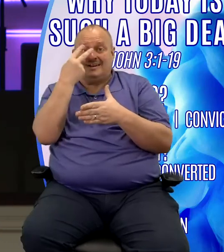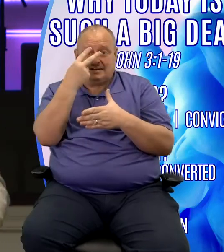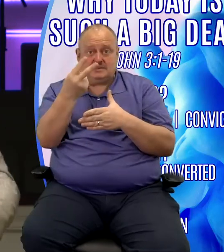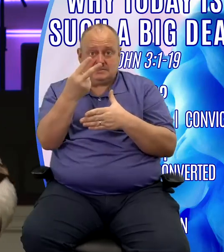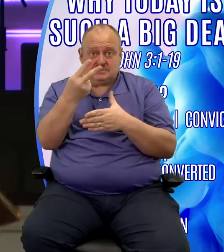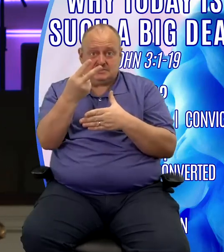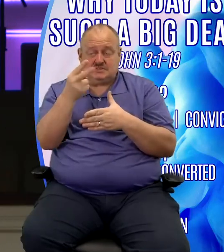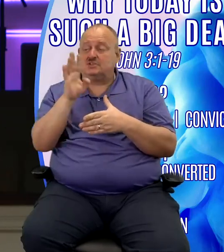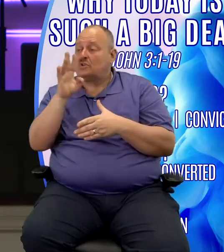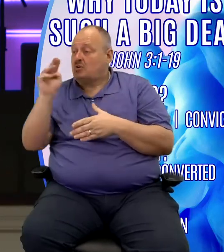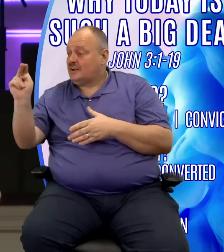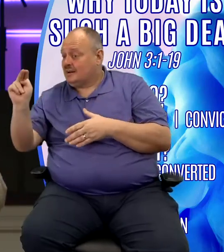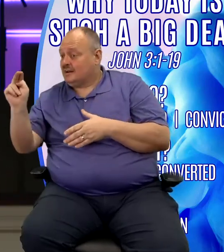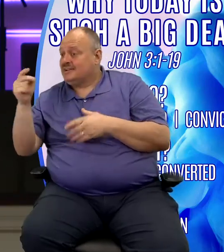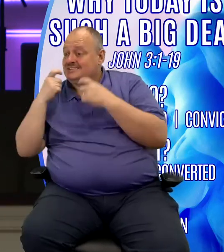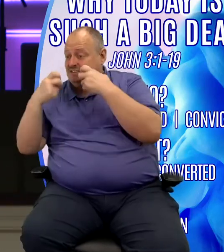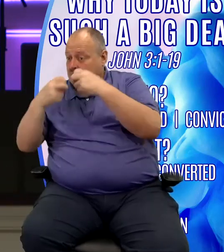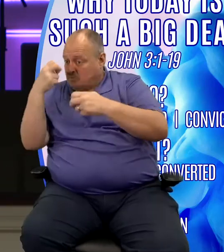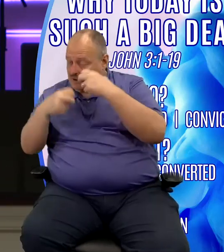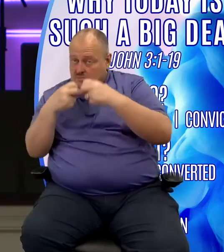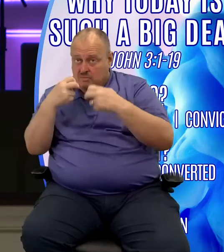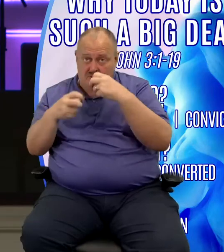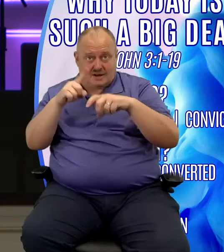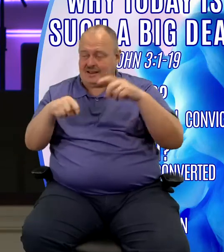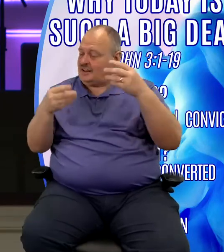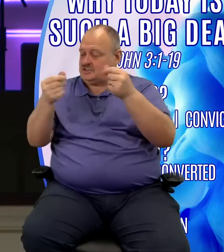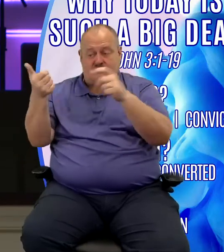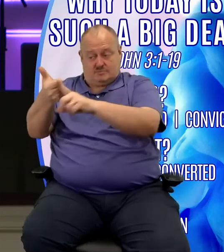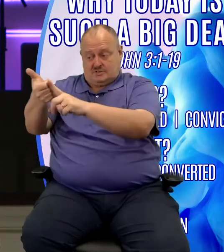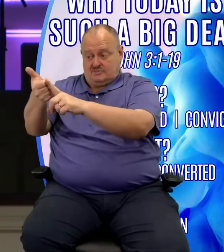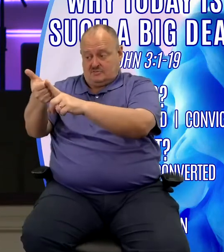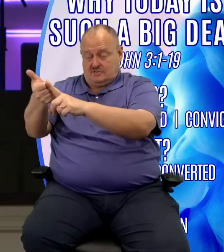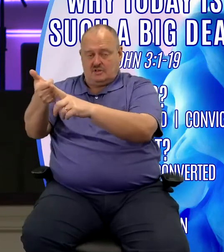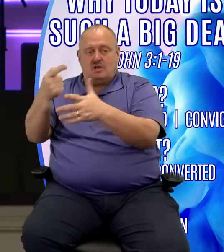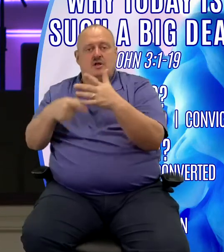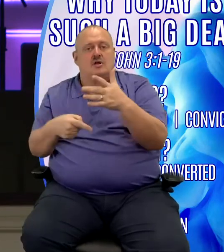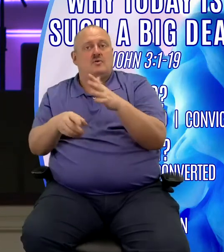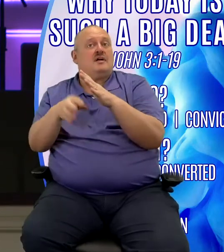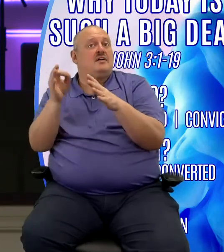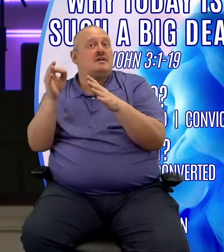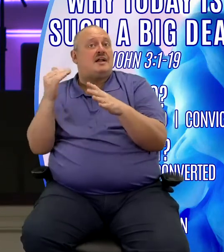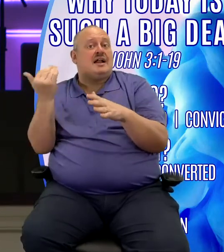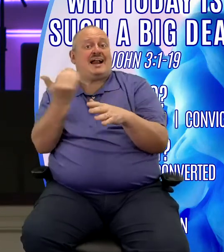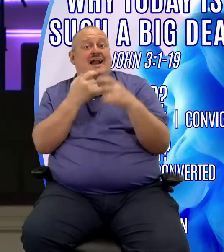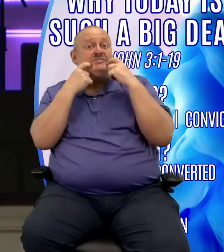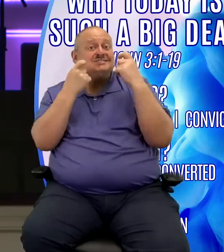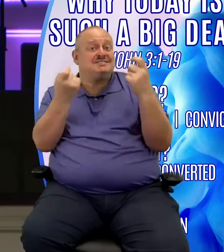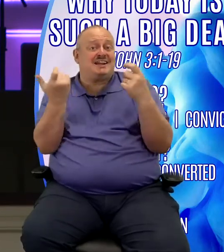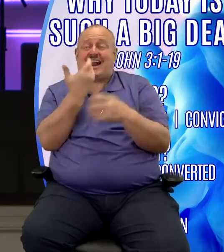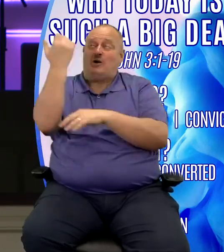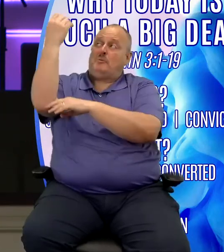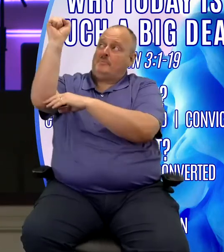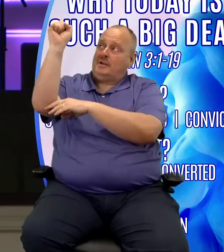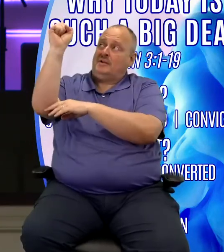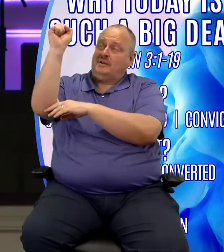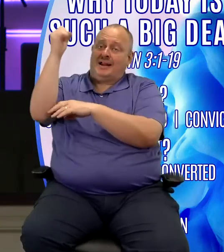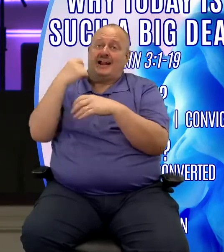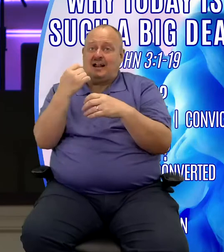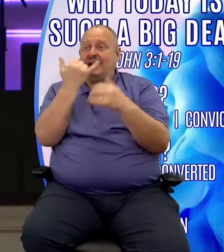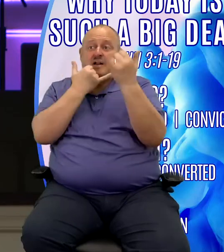to Nicodemus that he had a sin problem and couldn't solve it himself. But what we discover is that our sin, our rebellion, our iniquity,